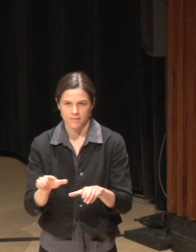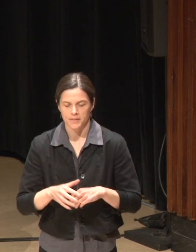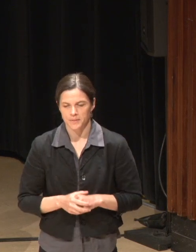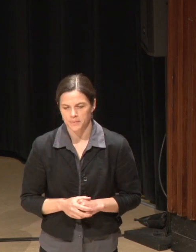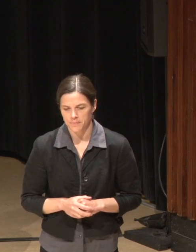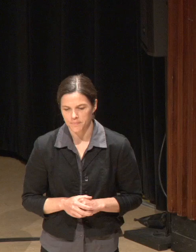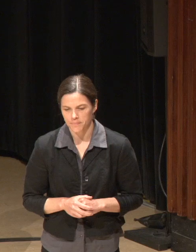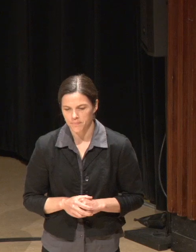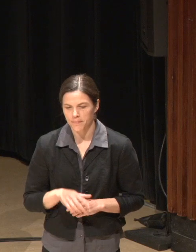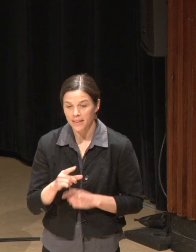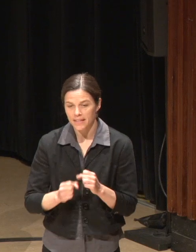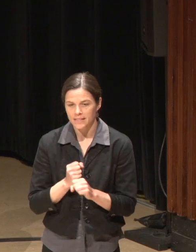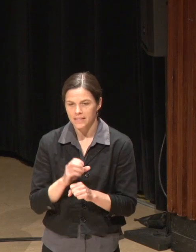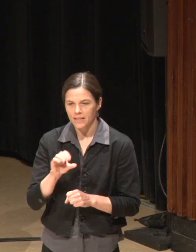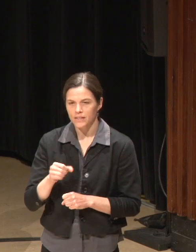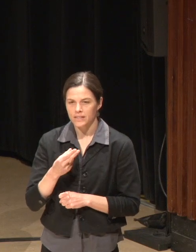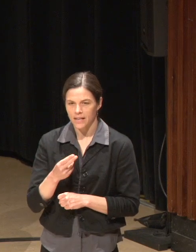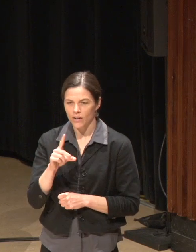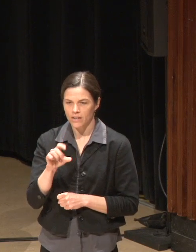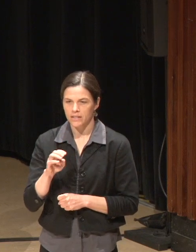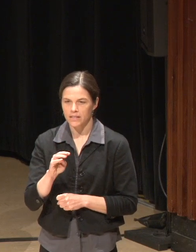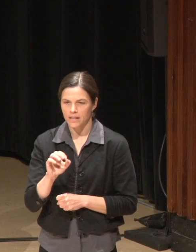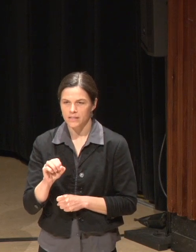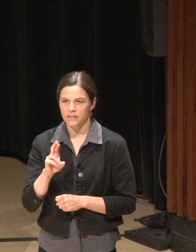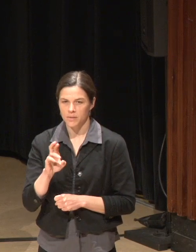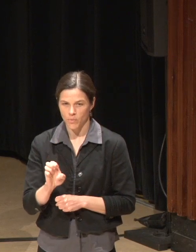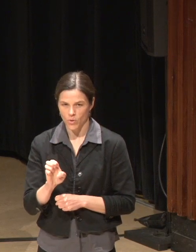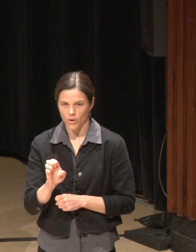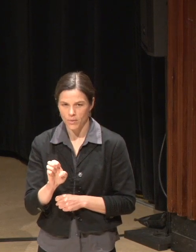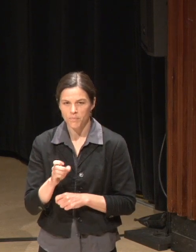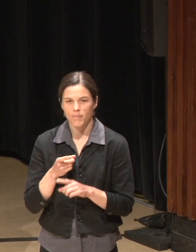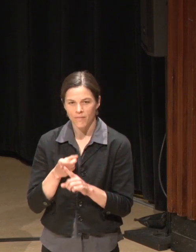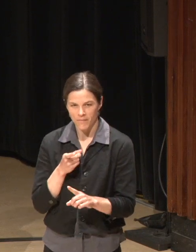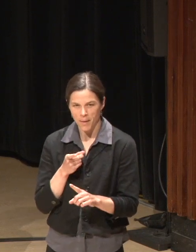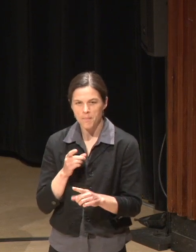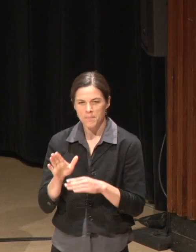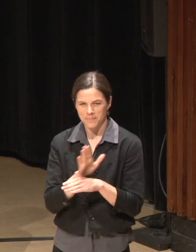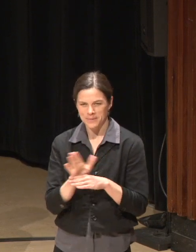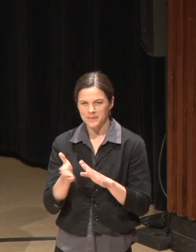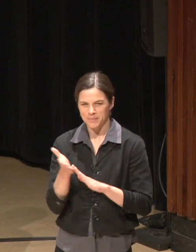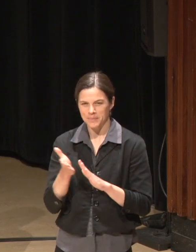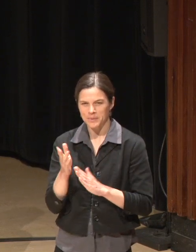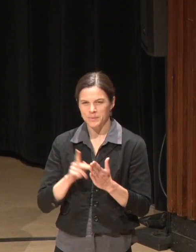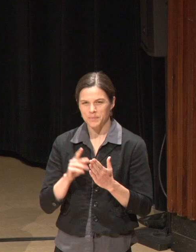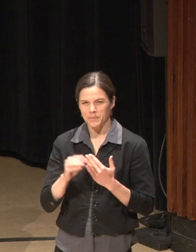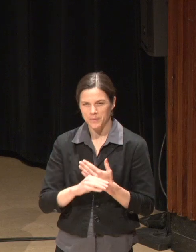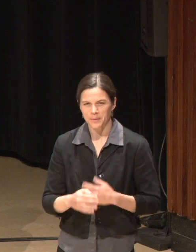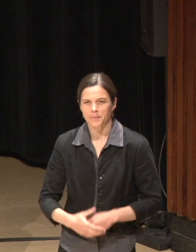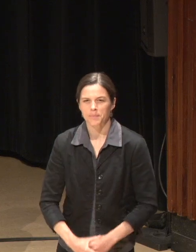is Sarah Densmore from the Business Administration Marketing Program.